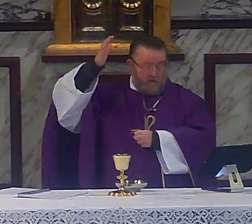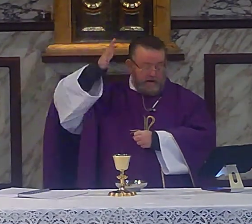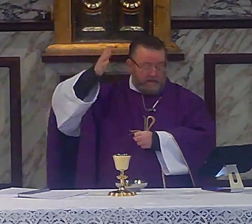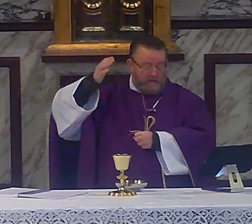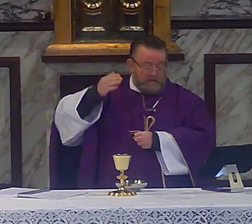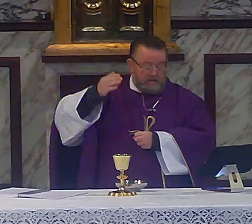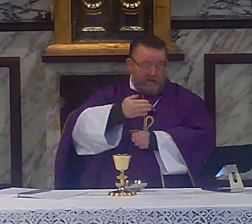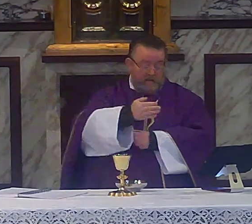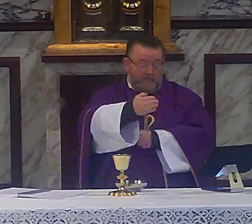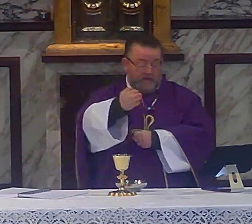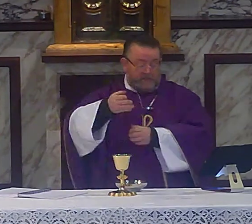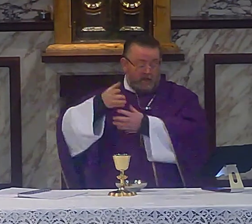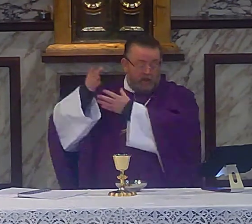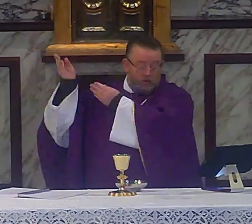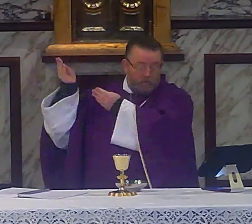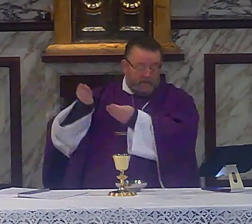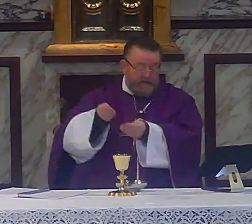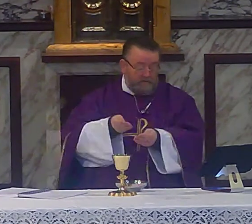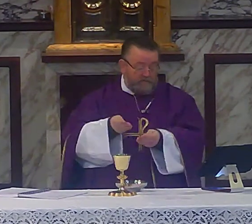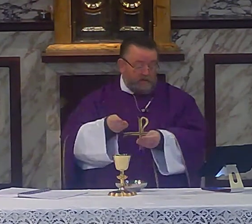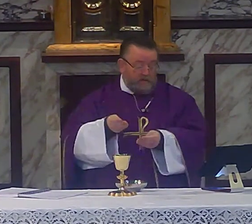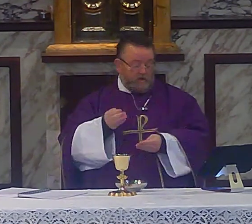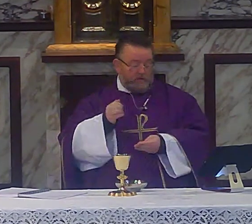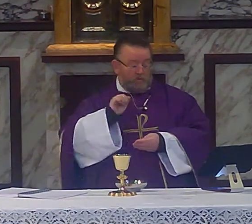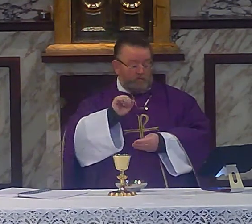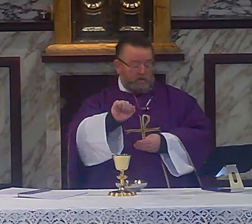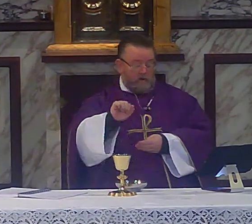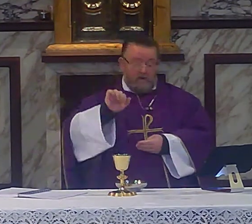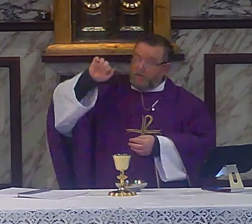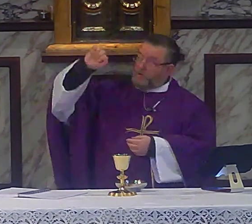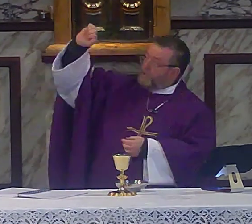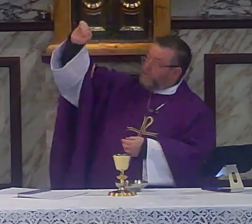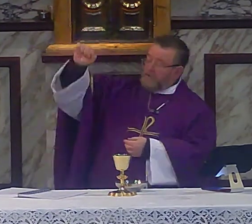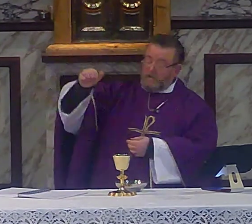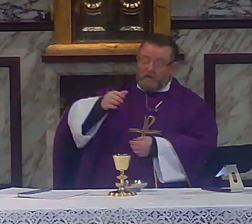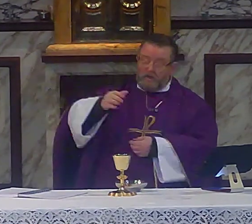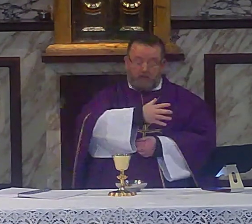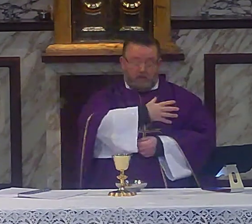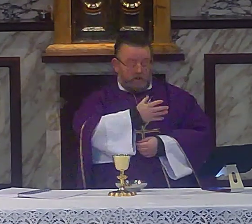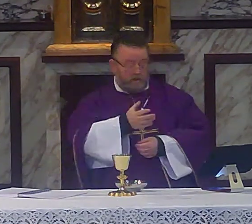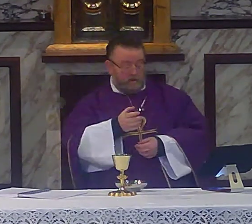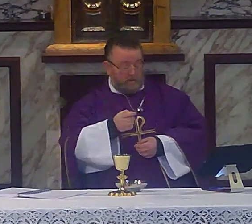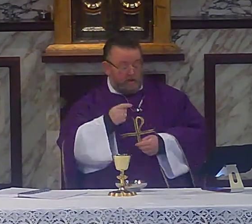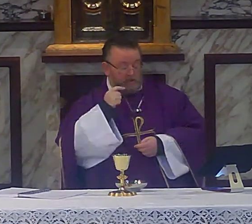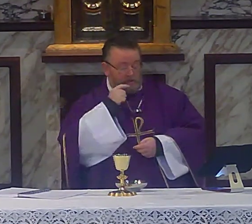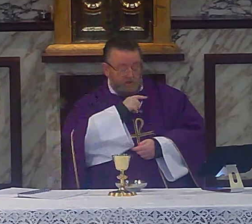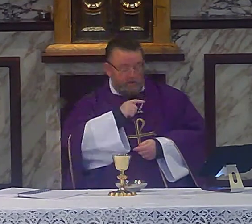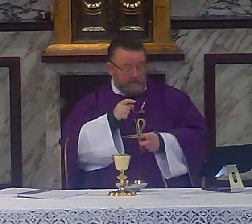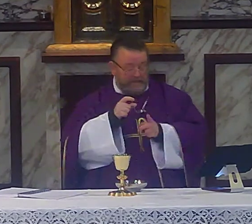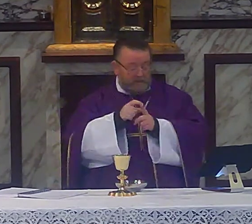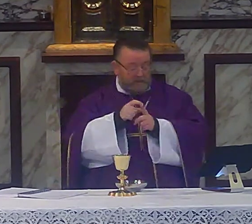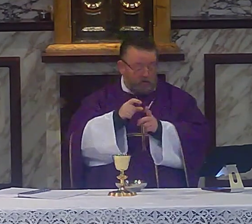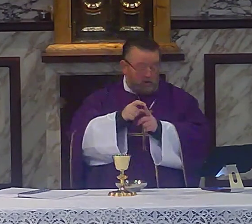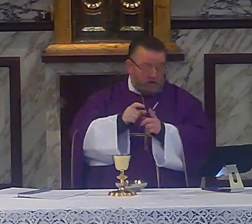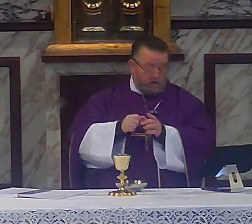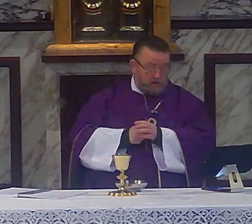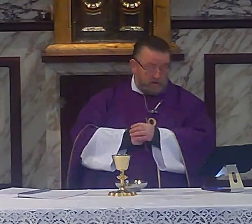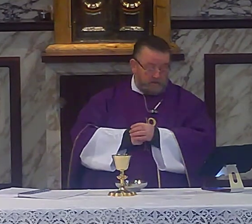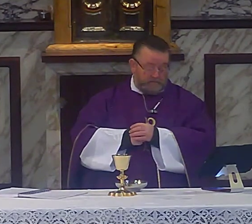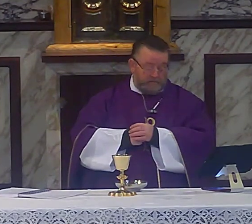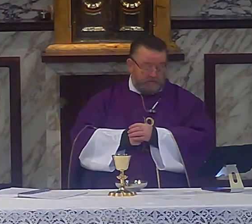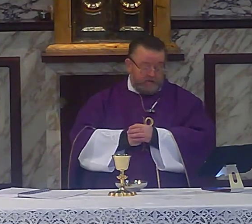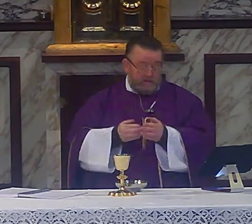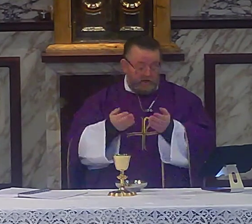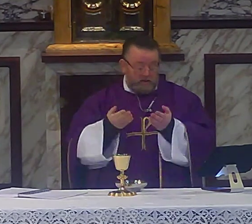grace that you give to your sons and daughters